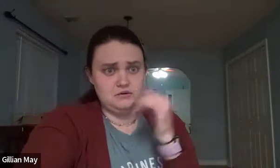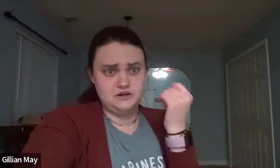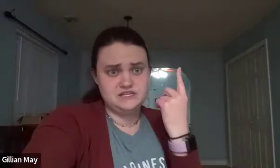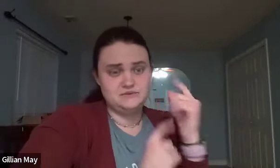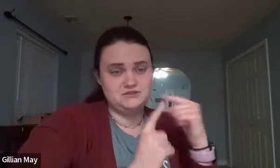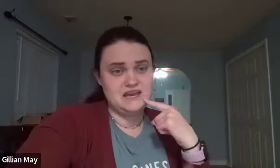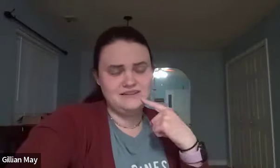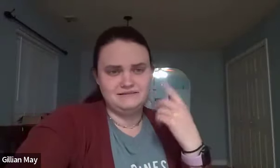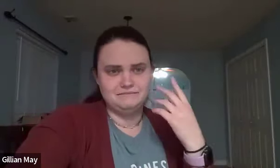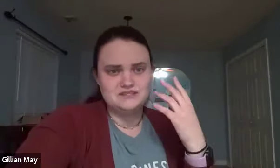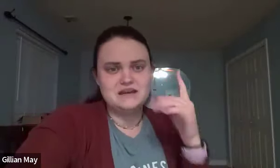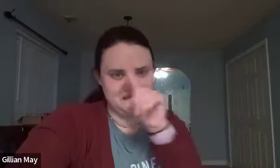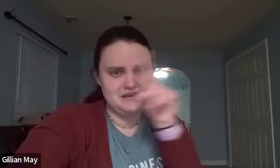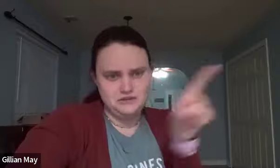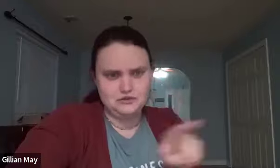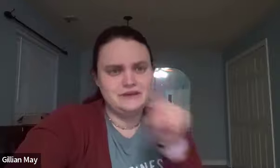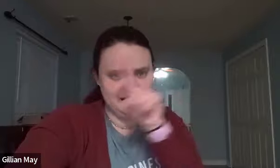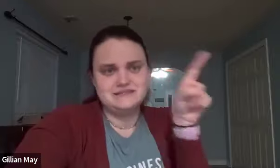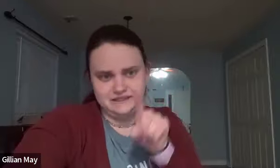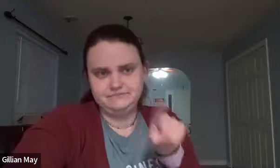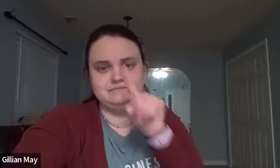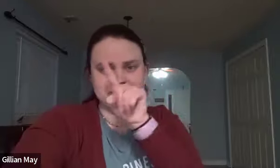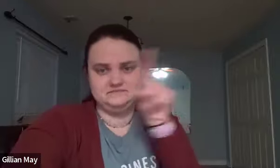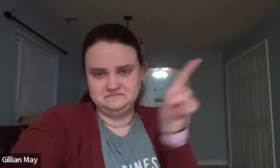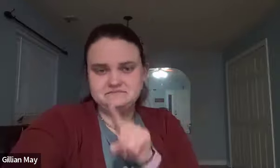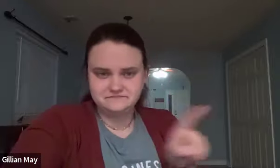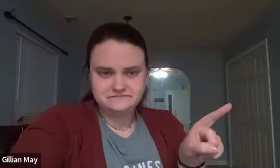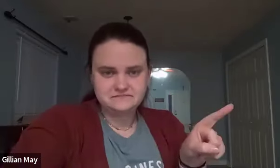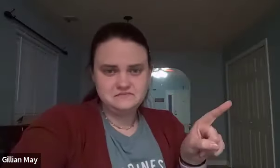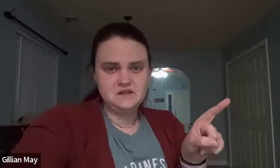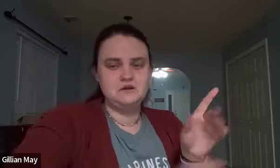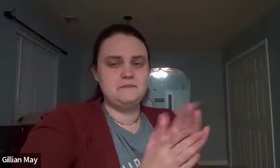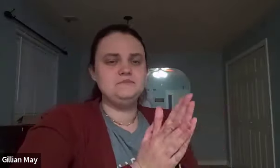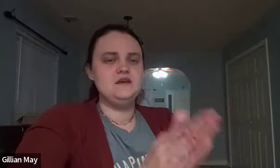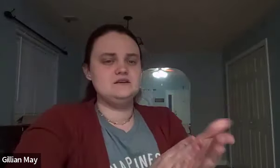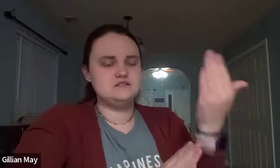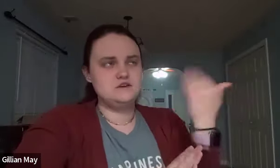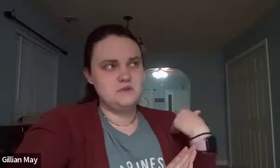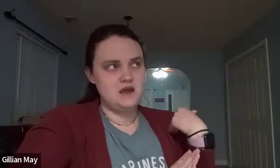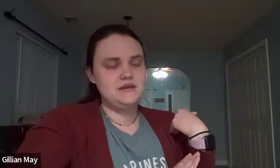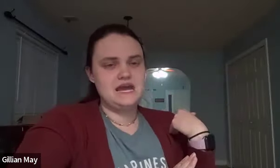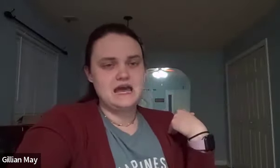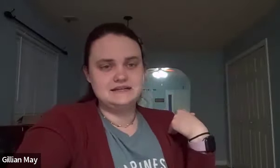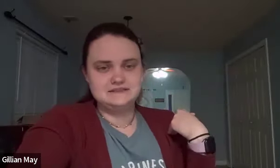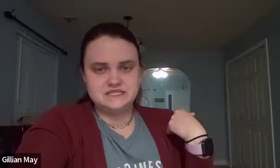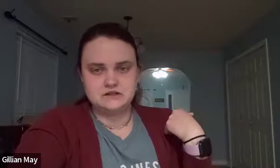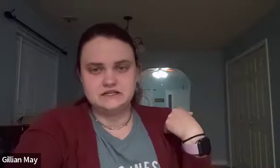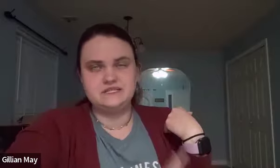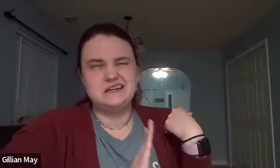don't understand what you said. Like most of the time they get your meaning a Z. Okay, so let's go back. We stopped